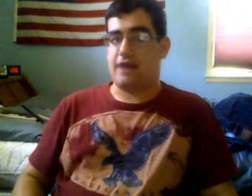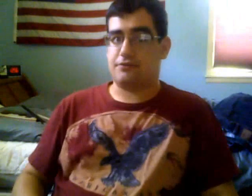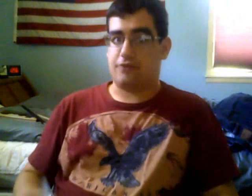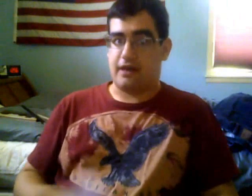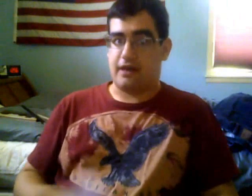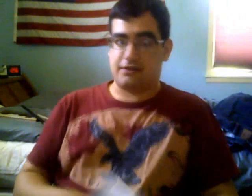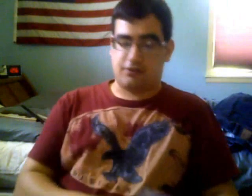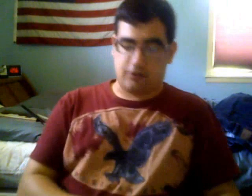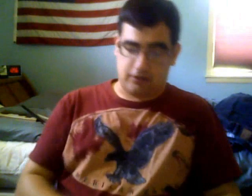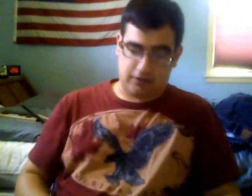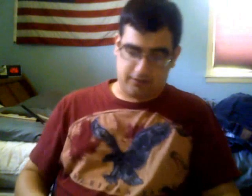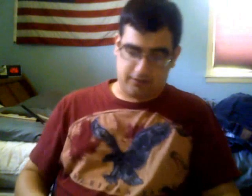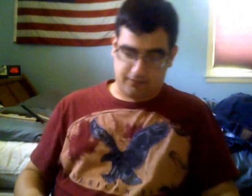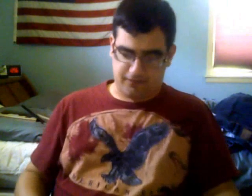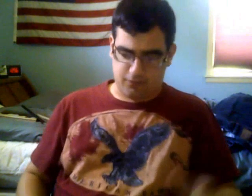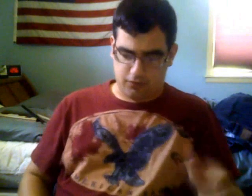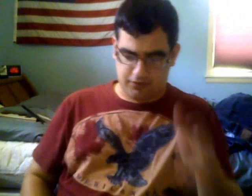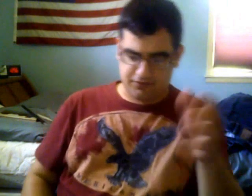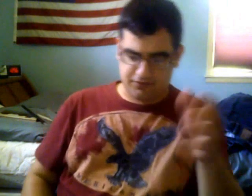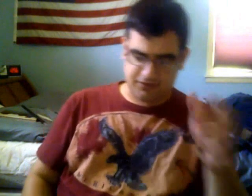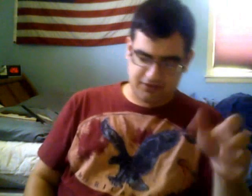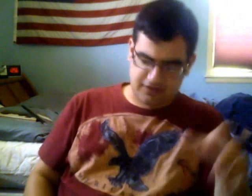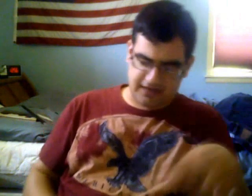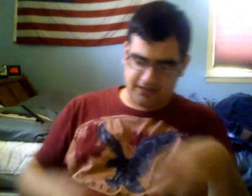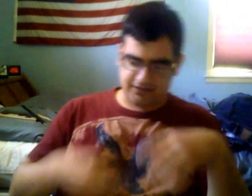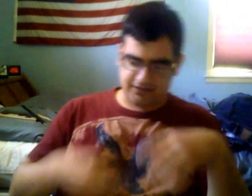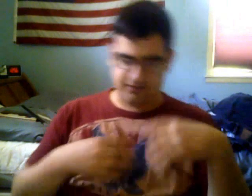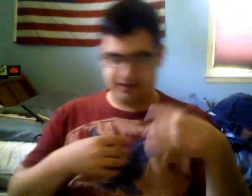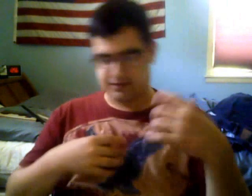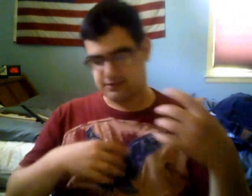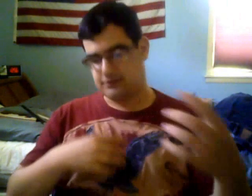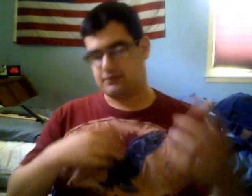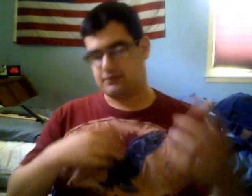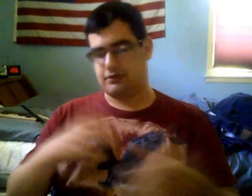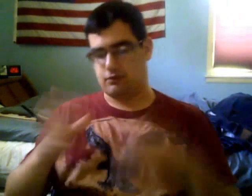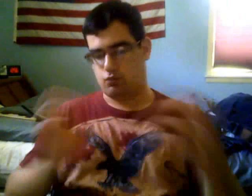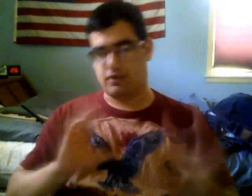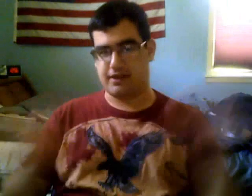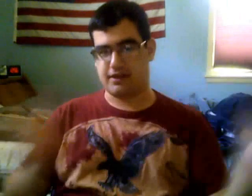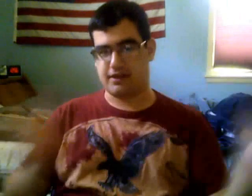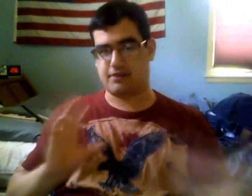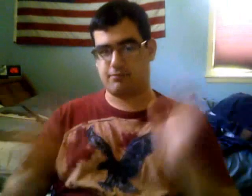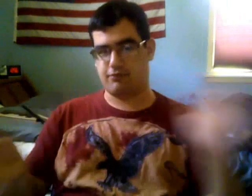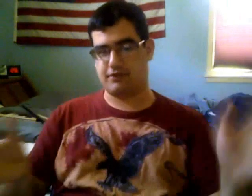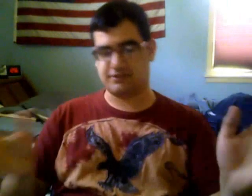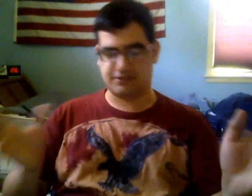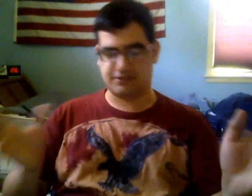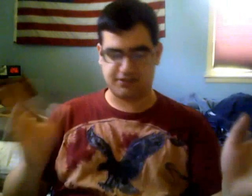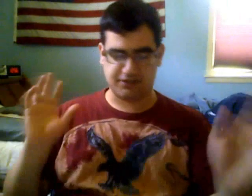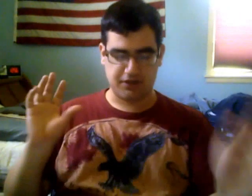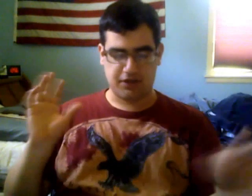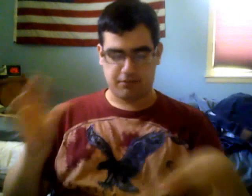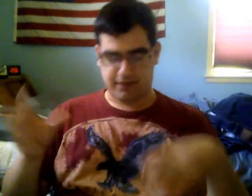After that, Ford kind of entered a weak presidency,